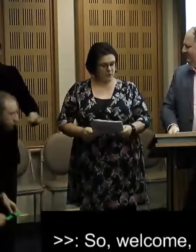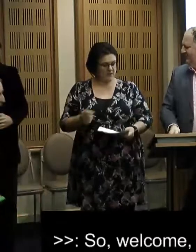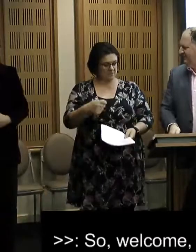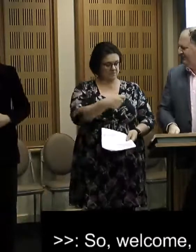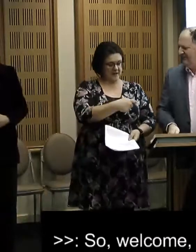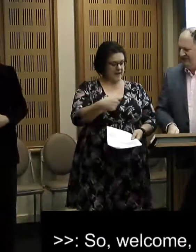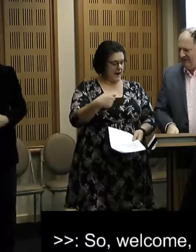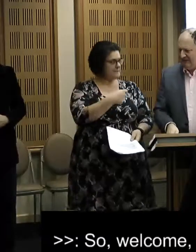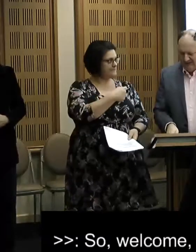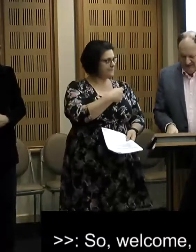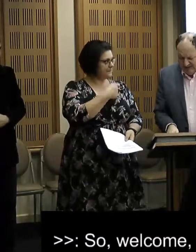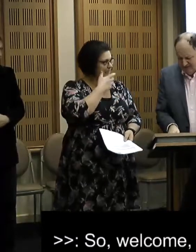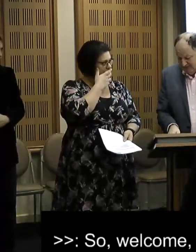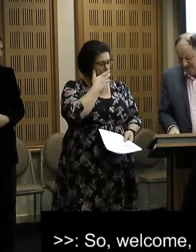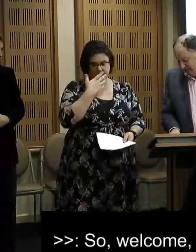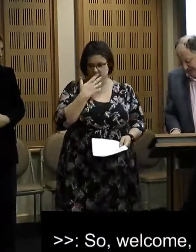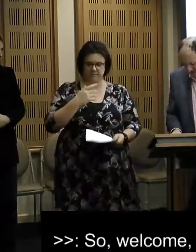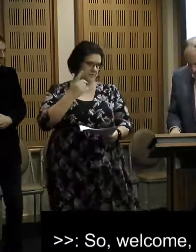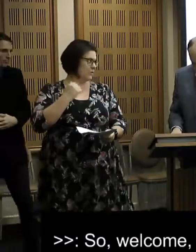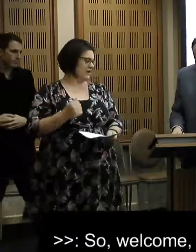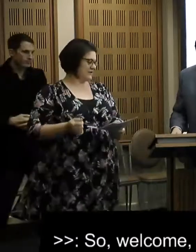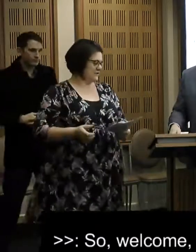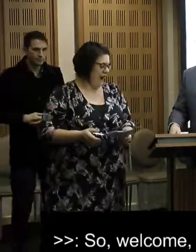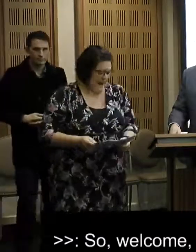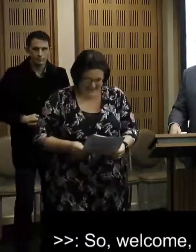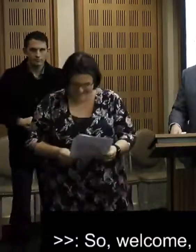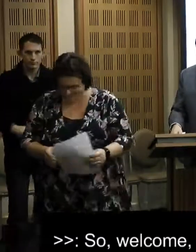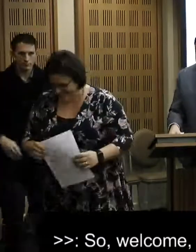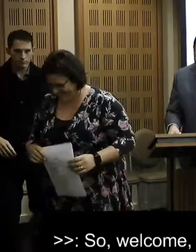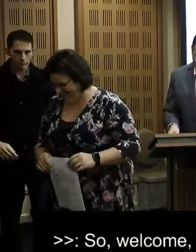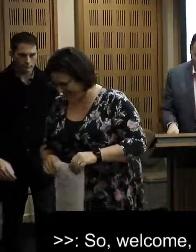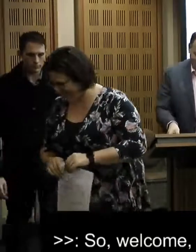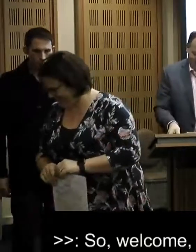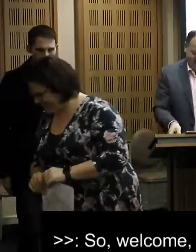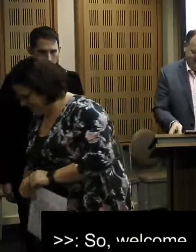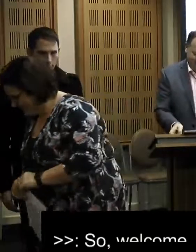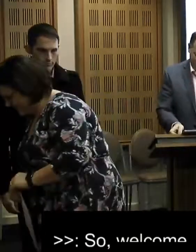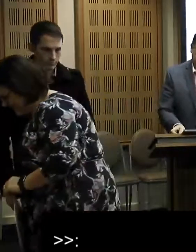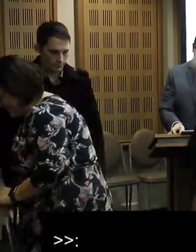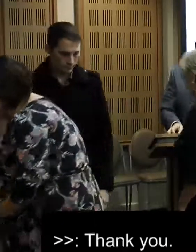it. Or do you want want? me to link that up? Yeah, well, yeah, we can. We'll give it a try. Yeah, we'll give it a try.